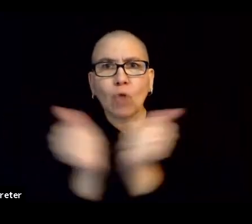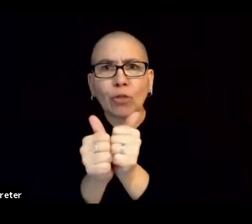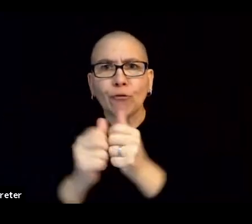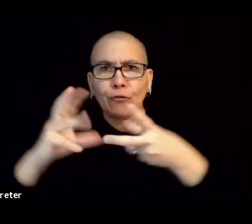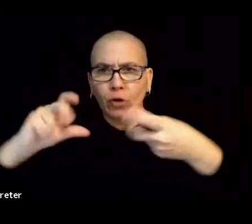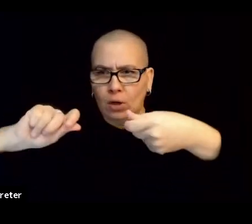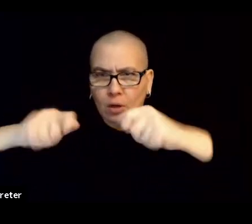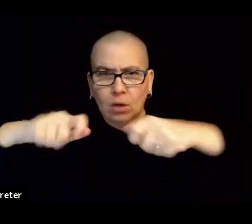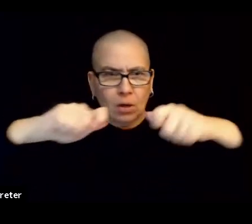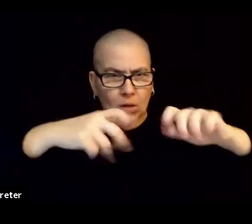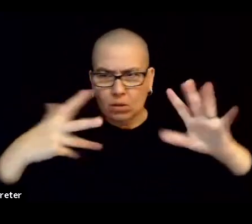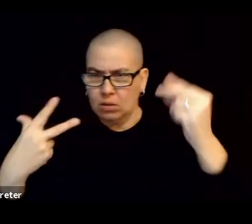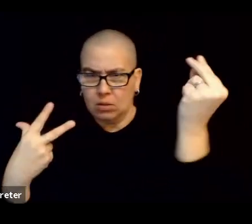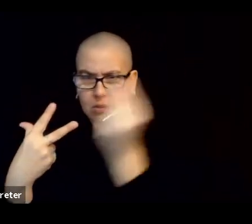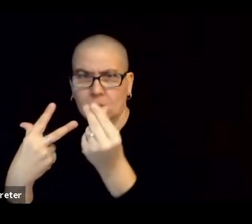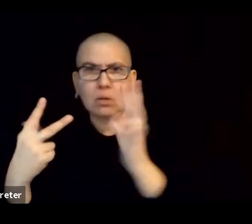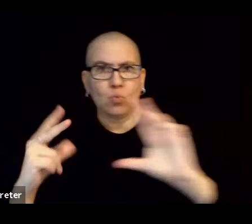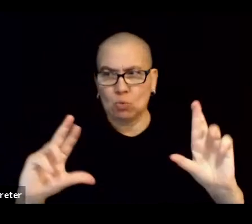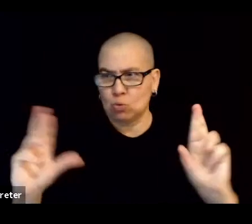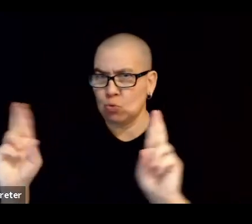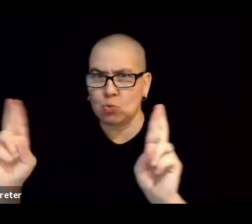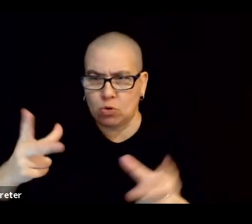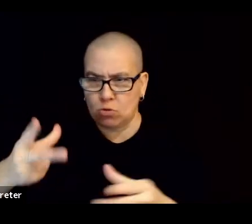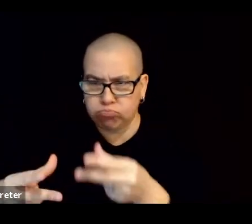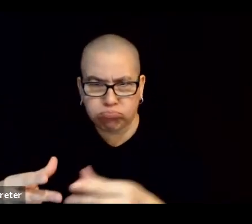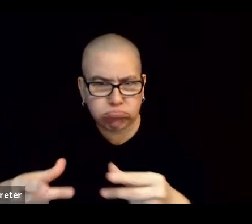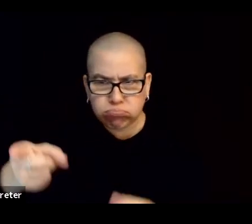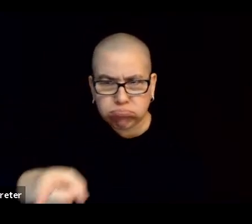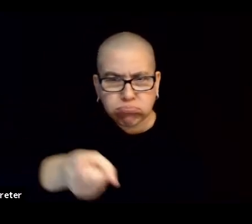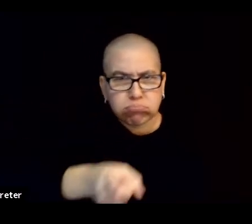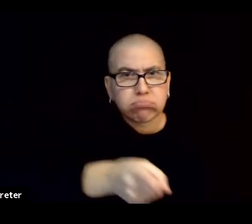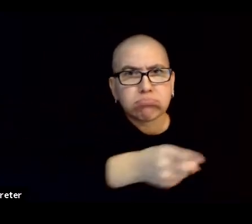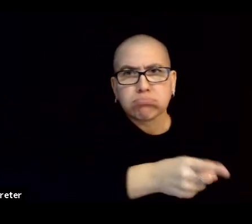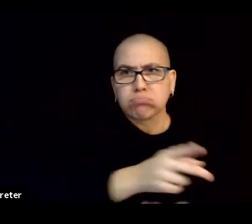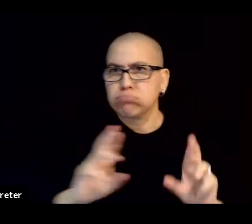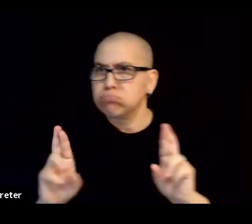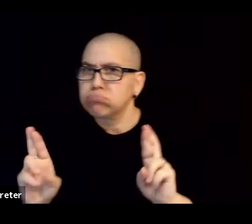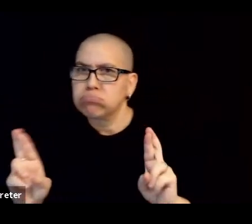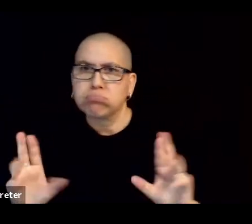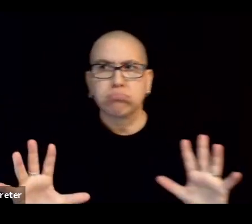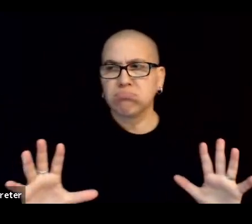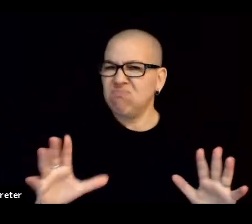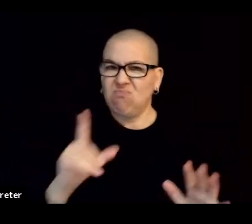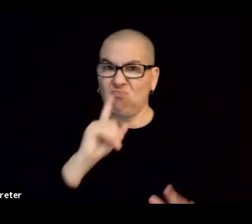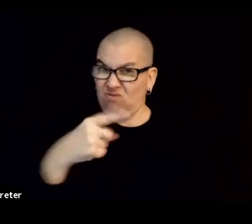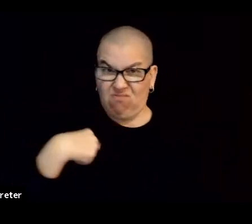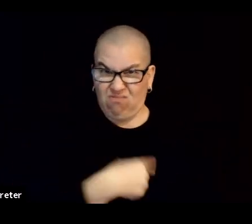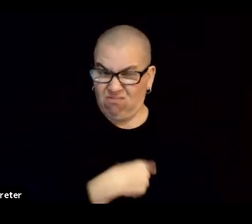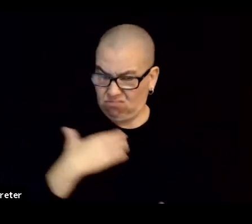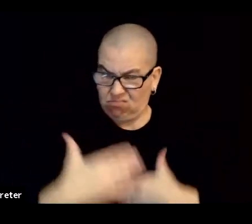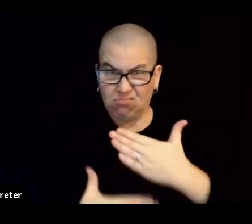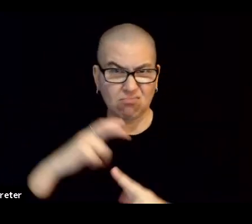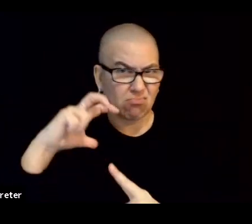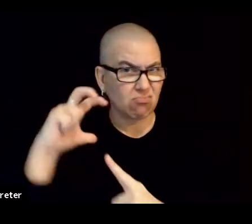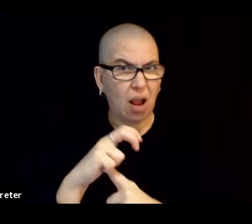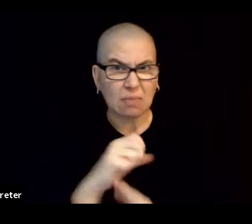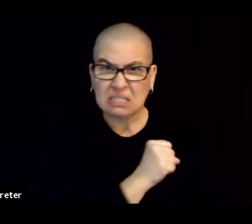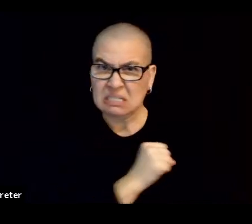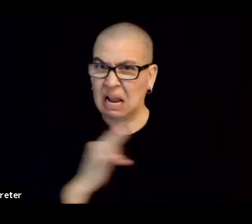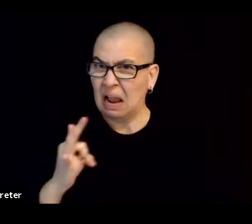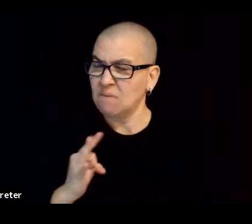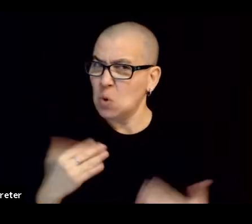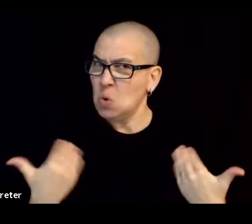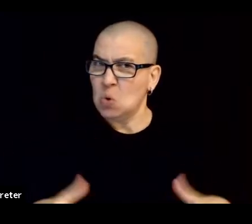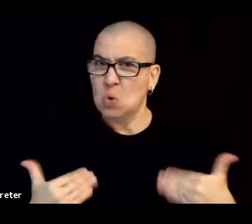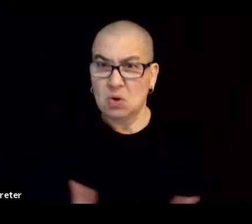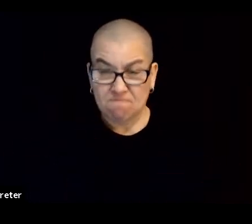the testing program, we proved that we can do this as good as any state. And it's a long haul here. It's not how many doses were given in the